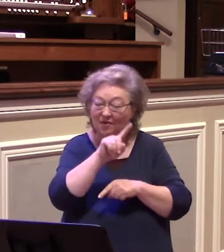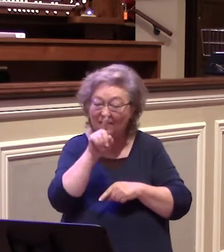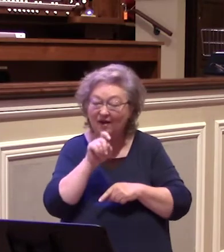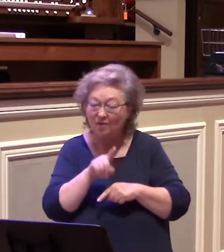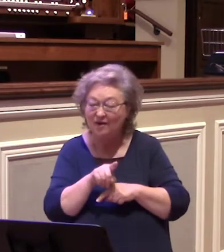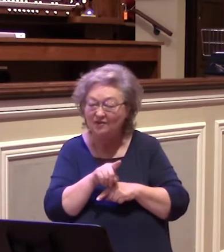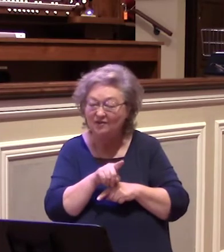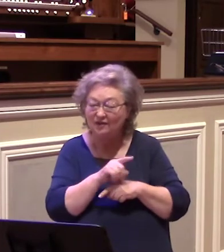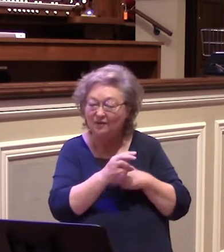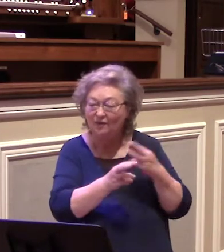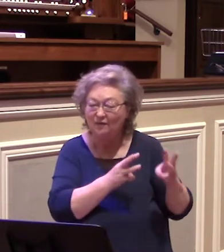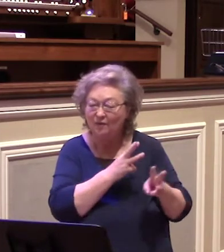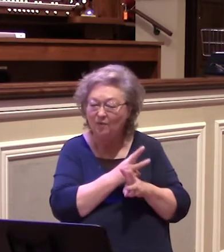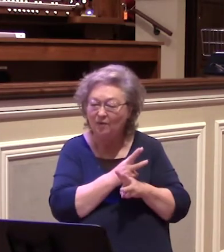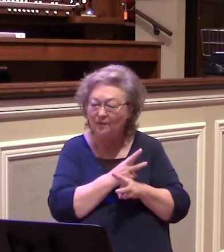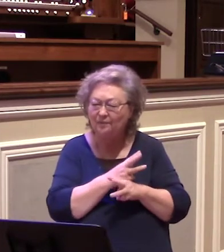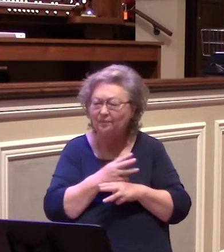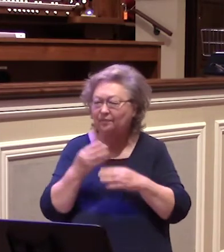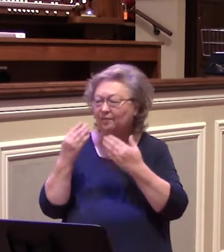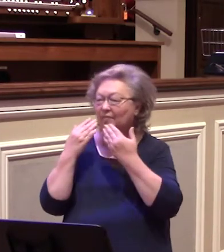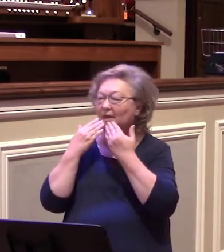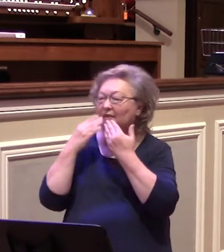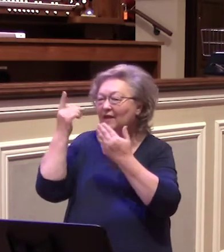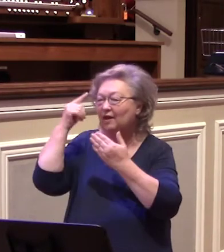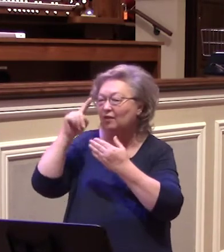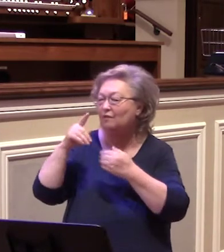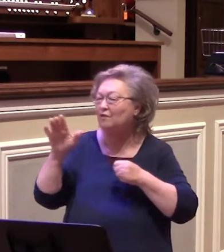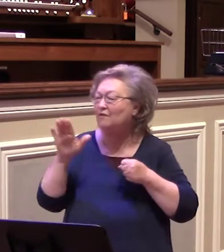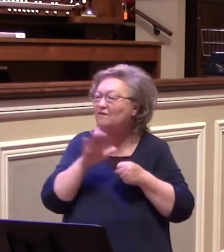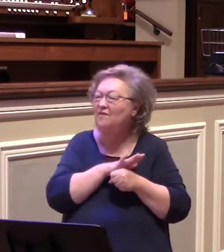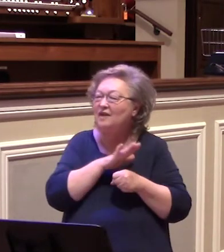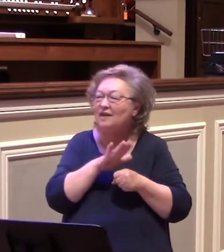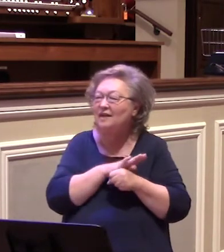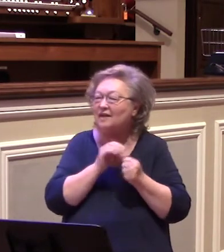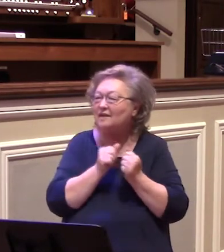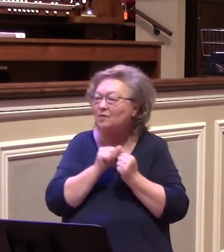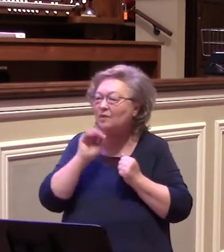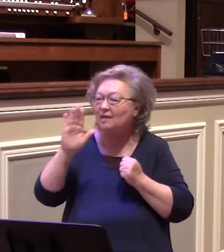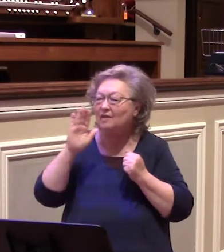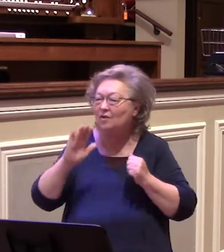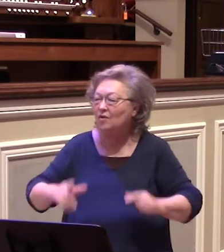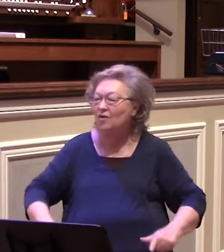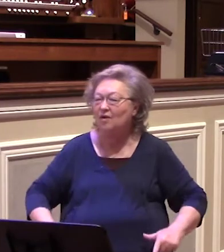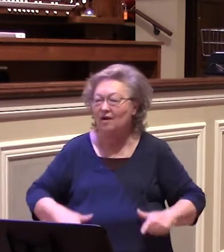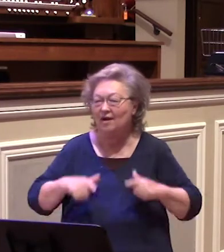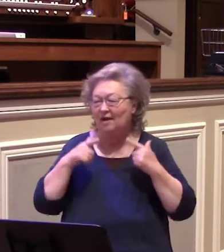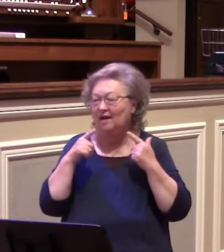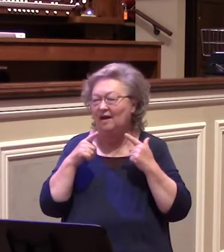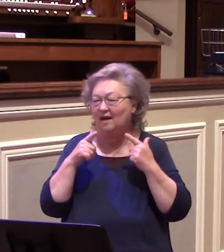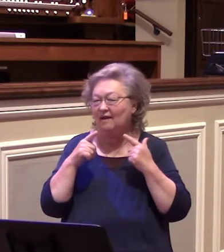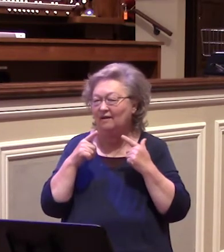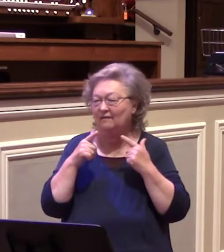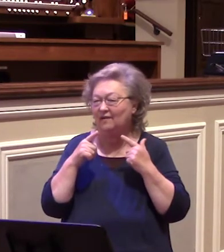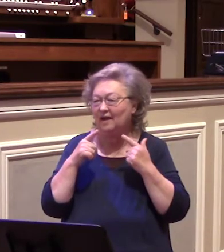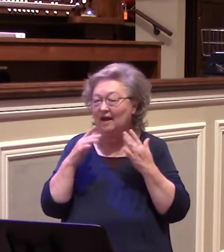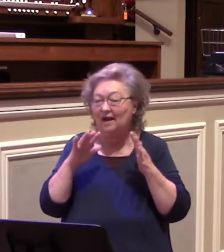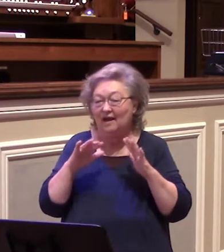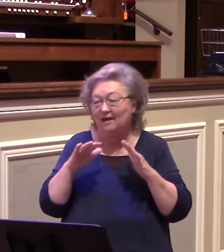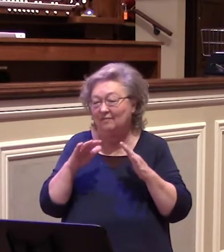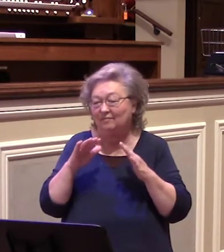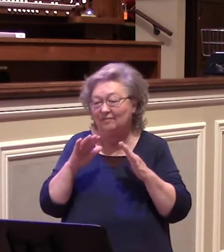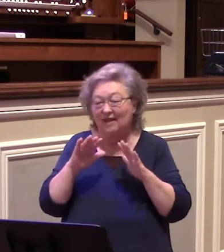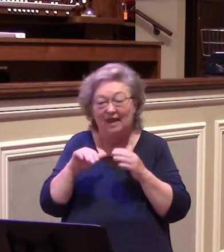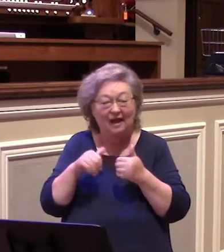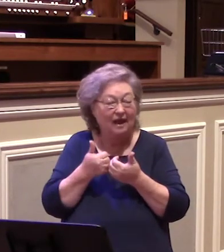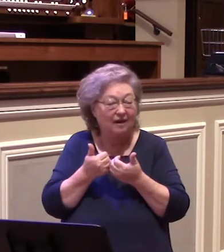Thank you for filling us with your life by sending us your son Jesus, the